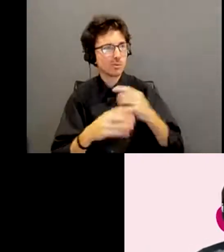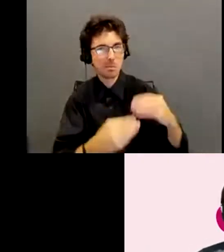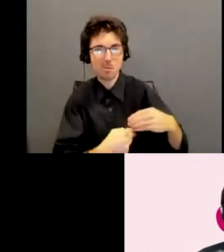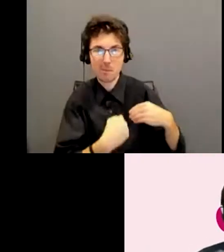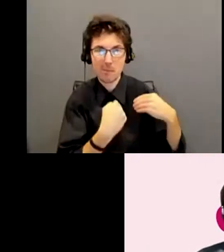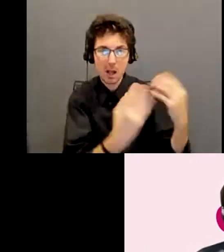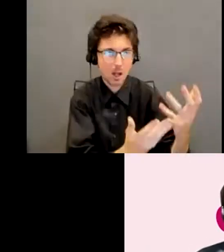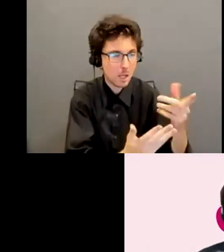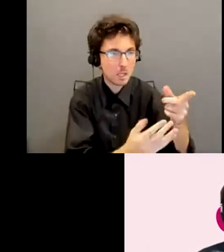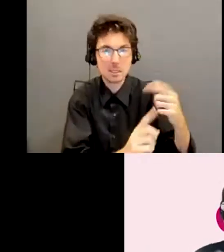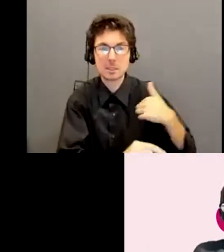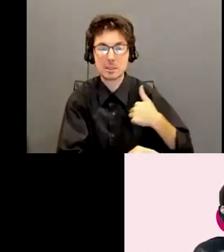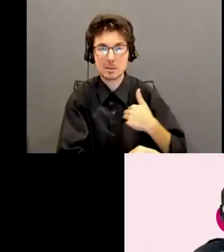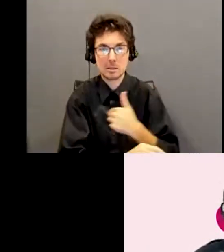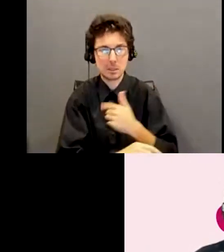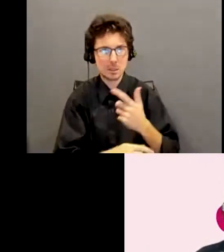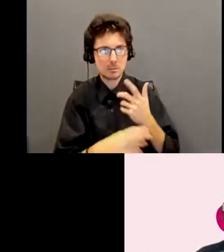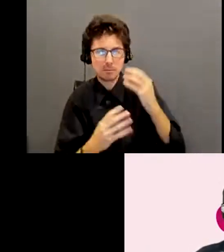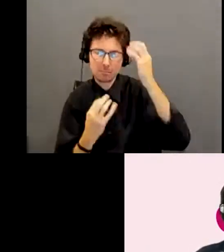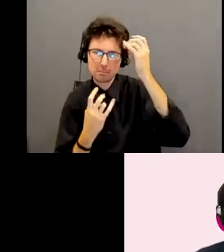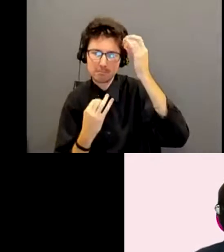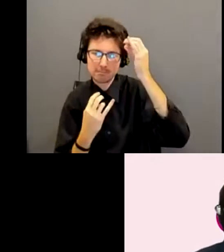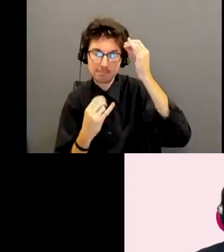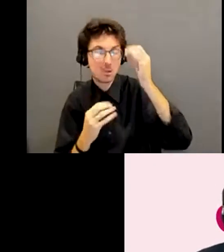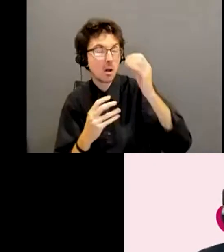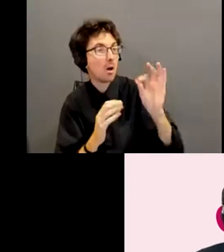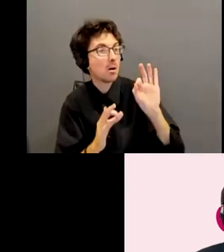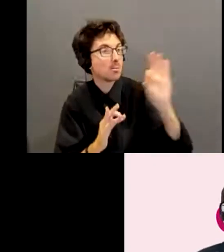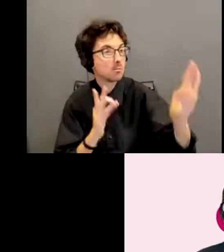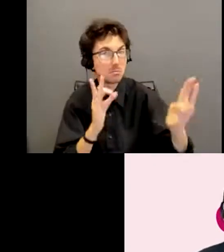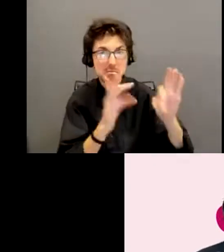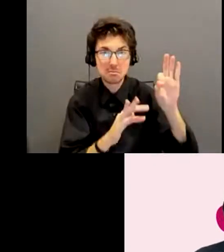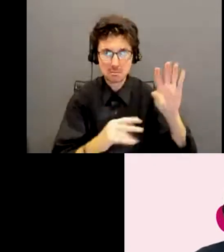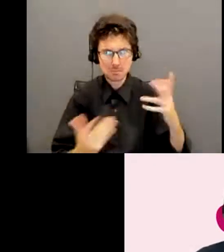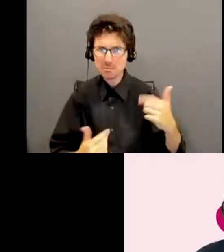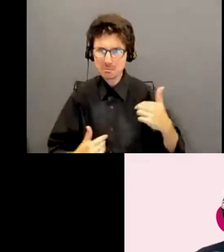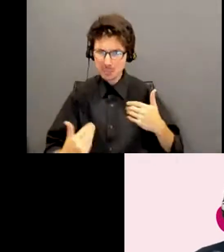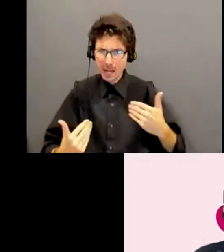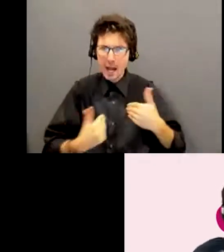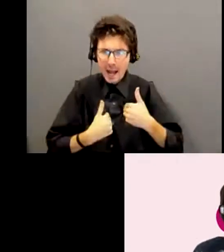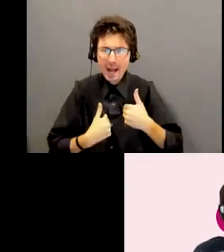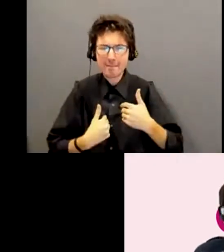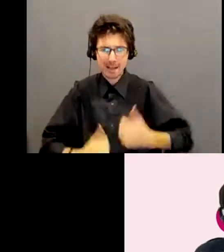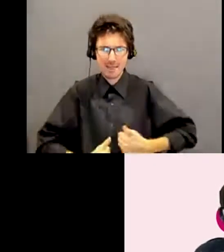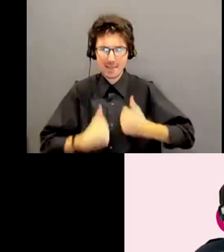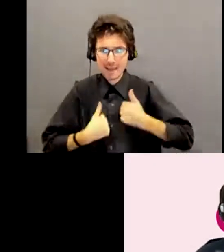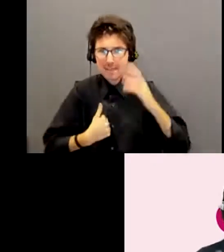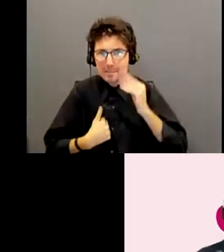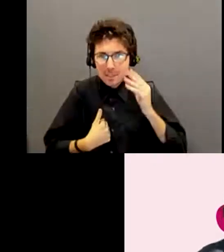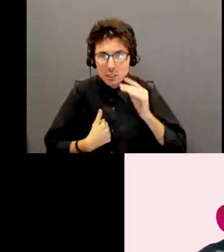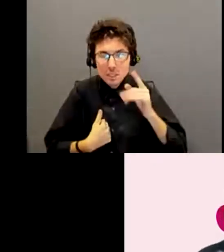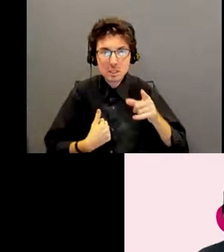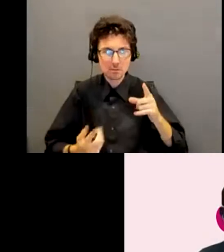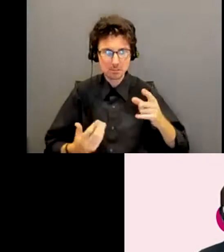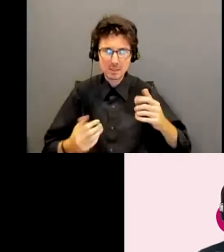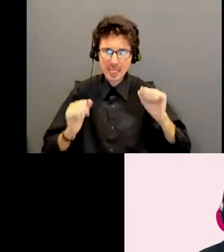are, as Tomer says, people with life experience with disabilities. We can share, we can tell those parents